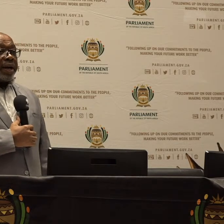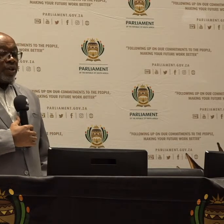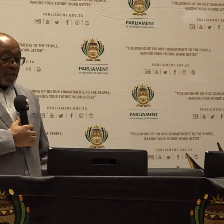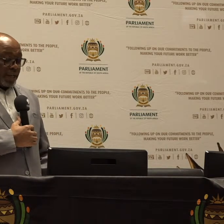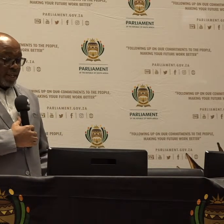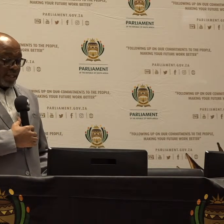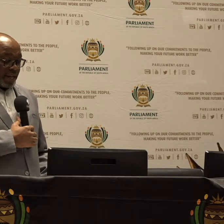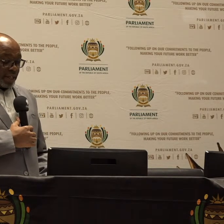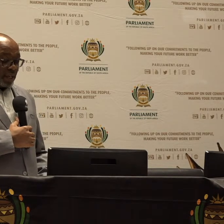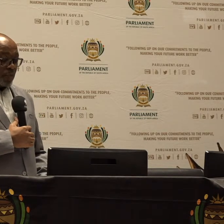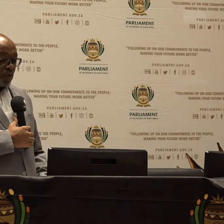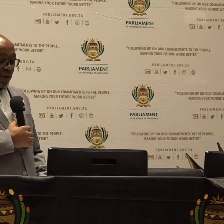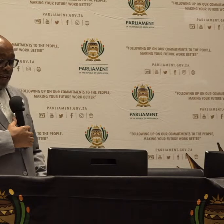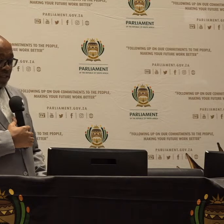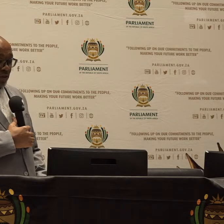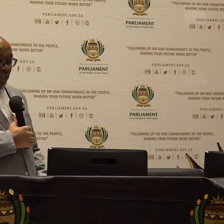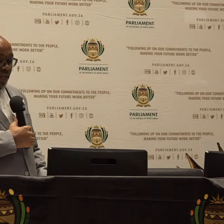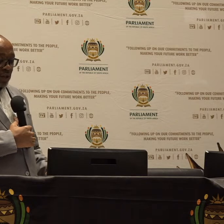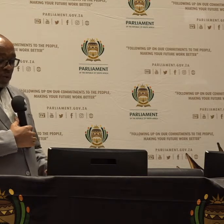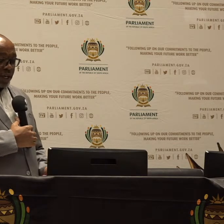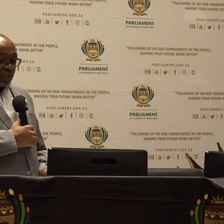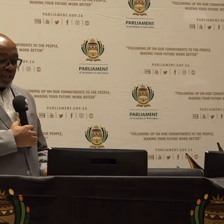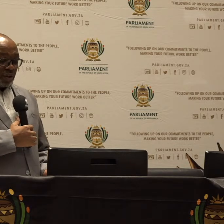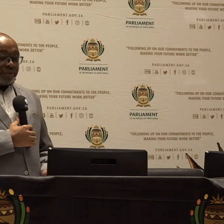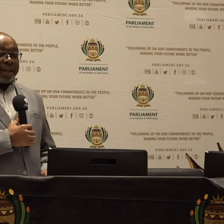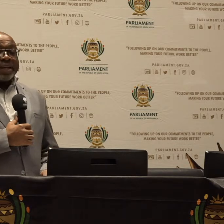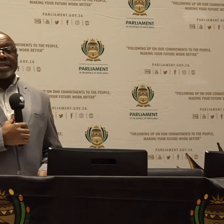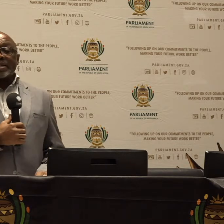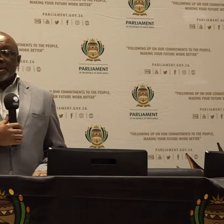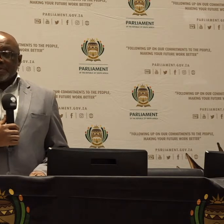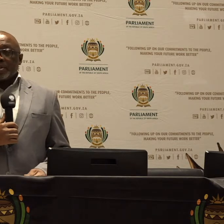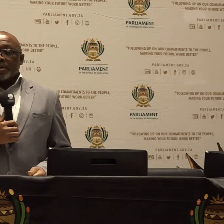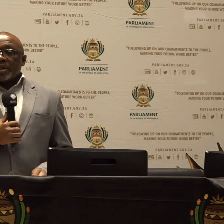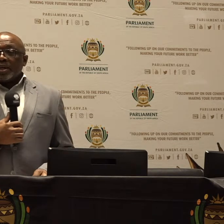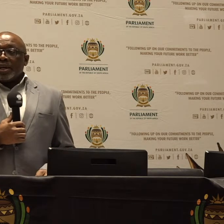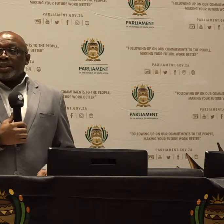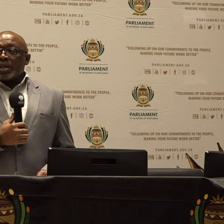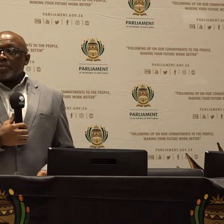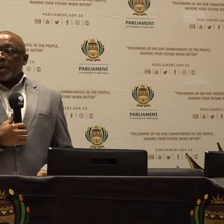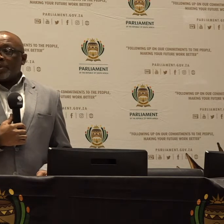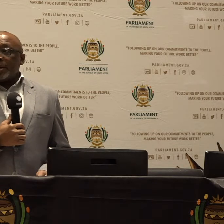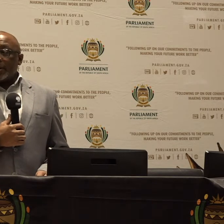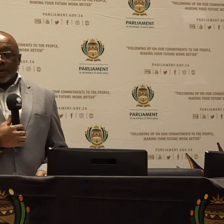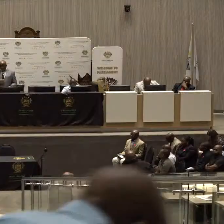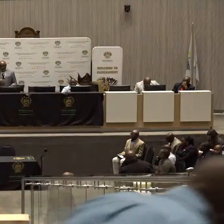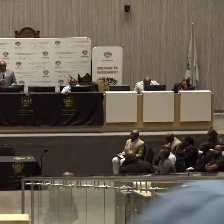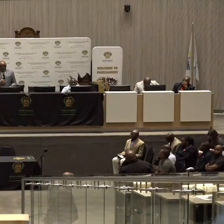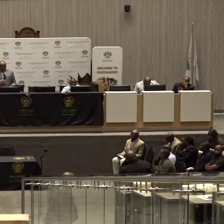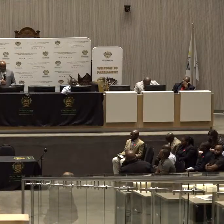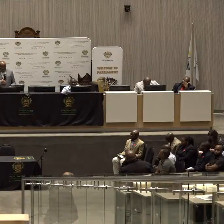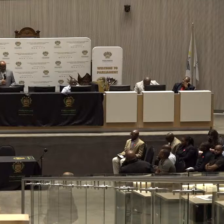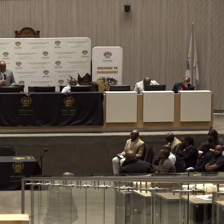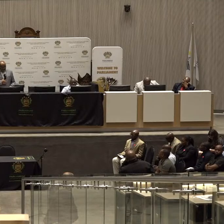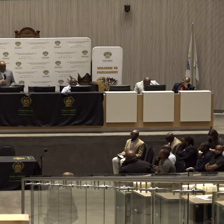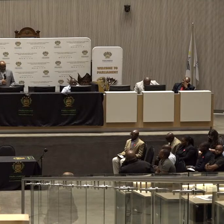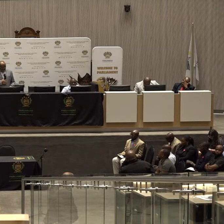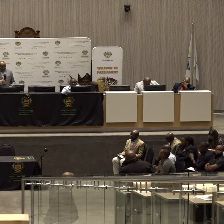I'd already said it provides for the regulation of rail safety in the Republic